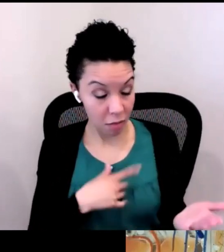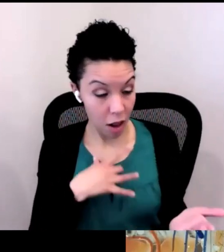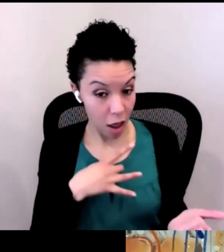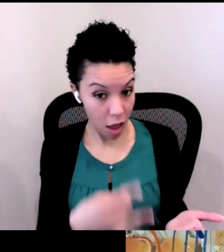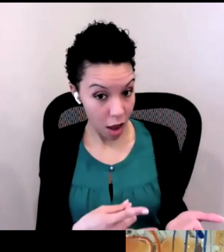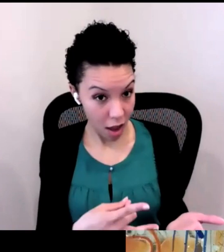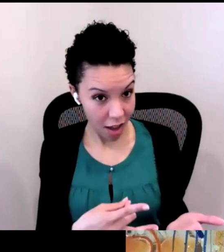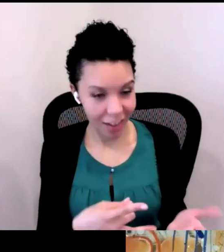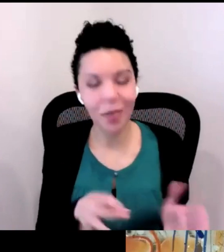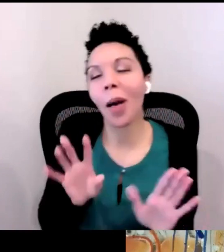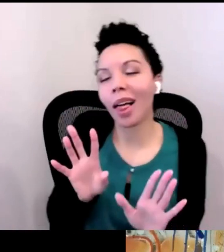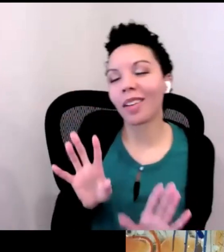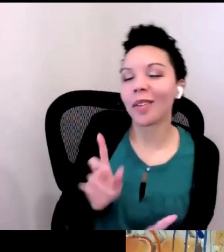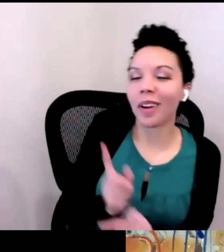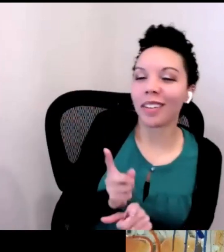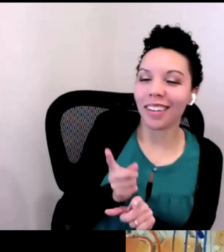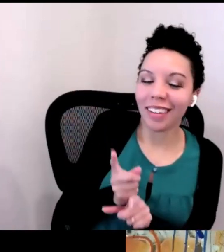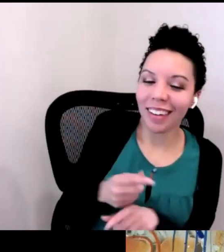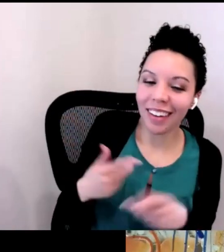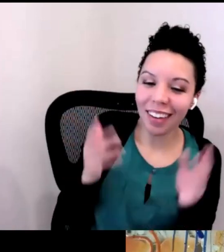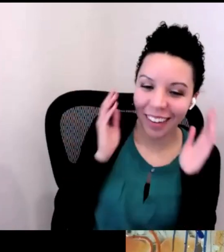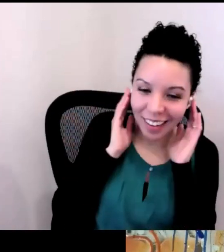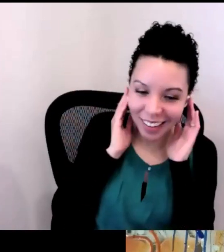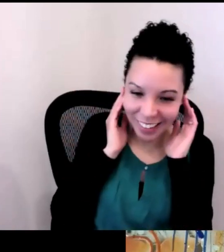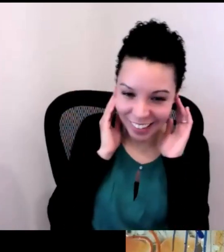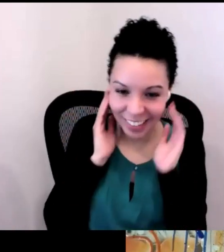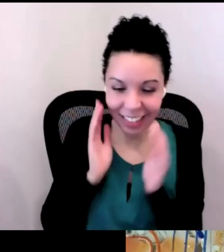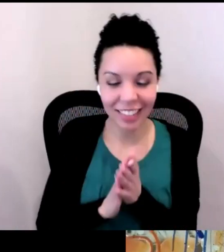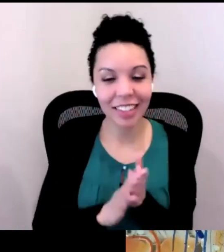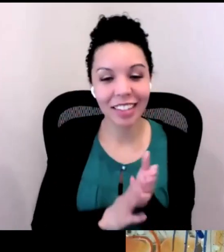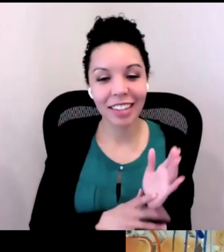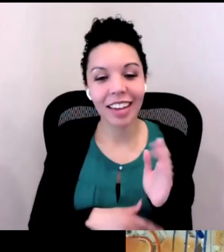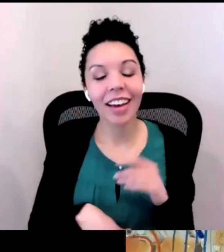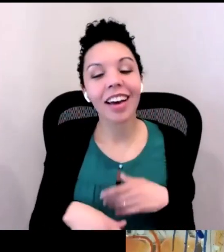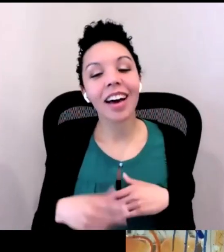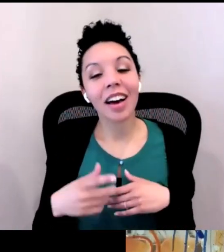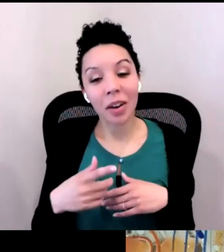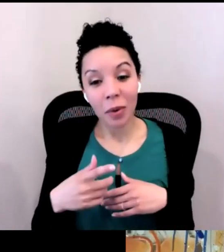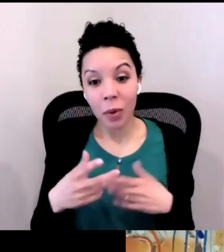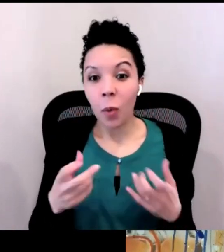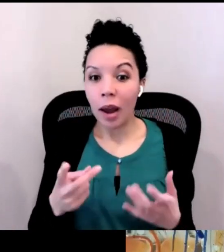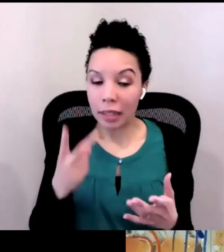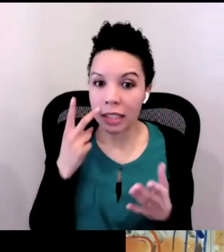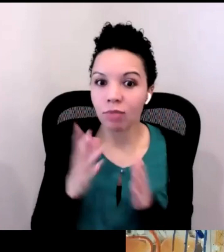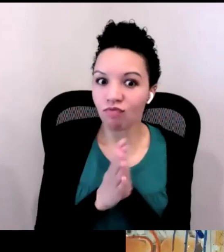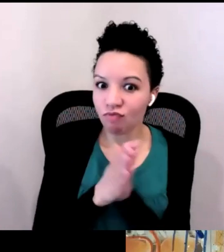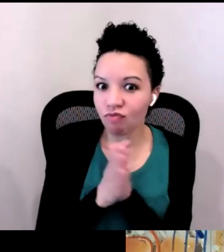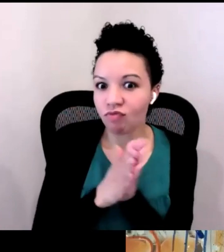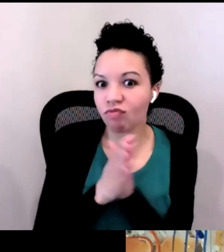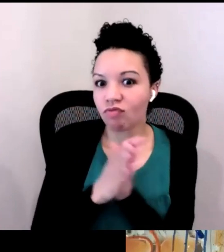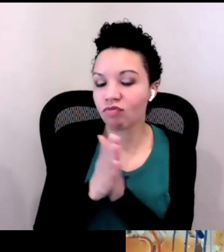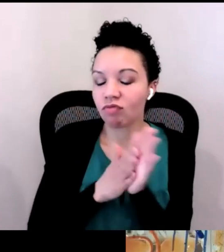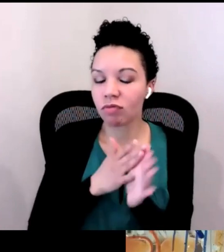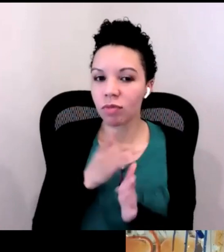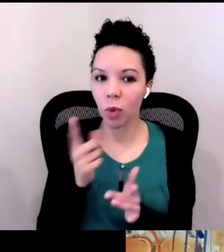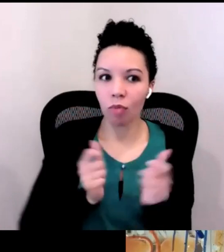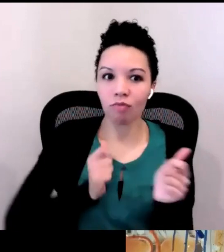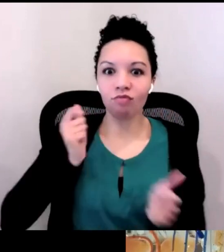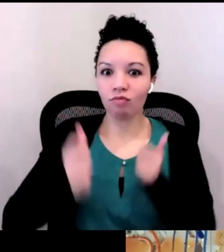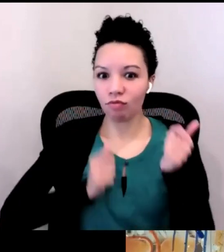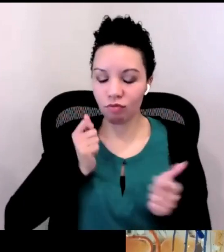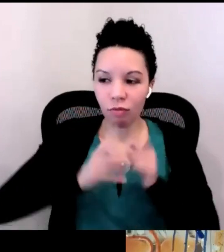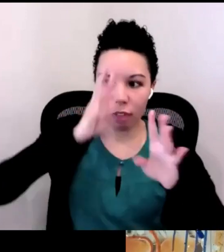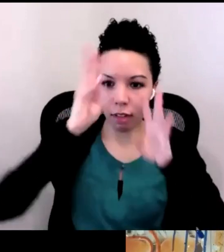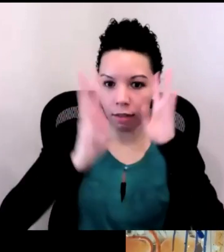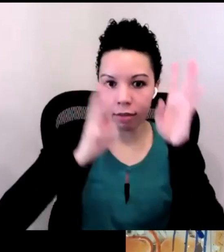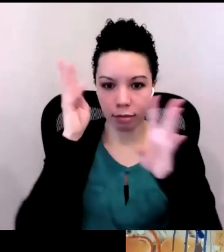Well, just, A yeah, for no, effort, that right? we want to see drive. We want to see drive. We want to see you taking the initiative and be